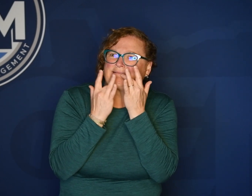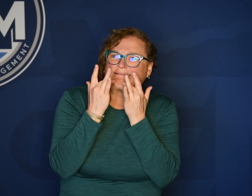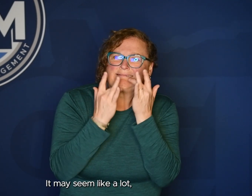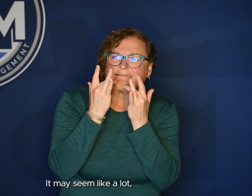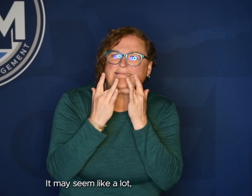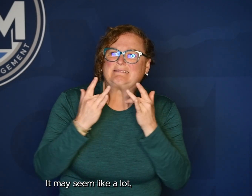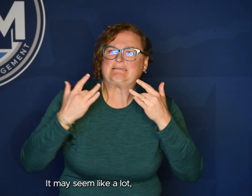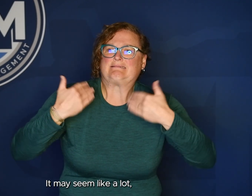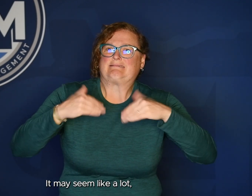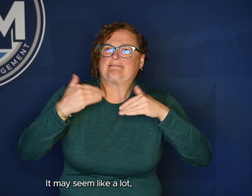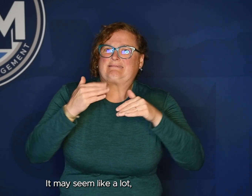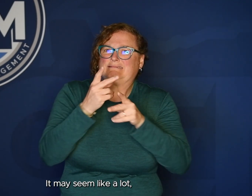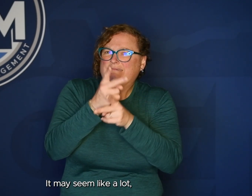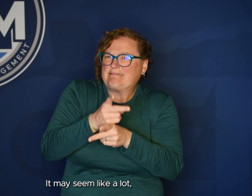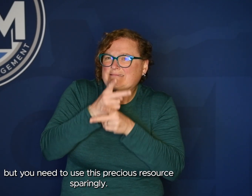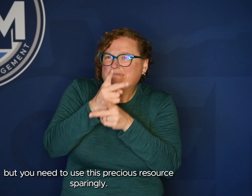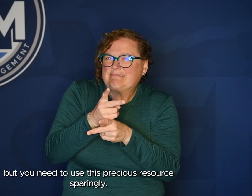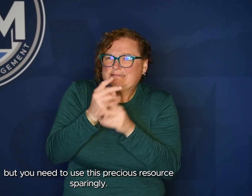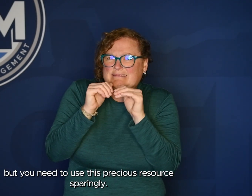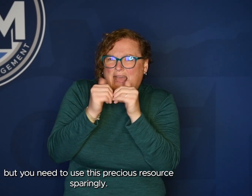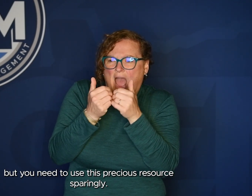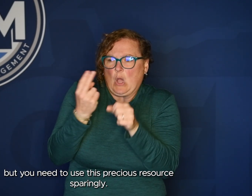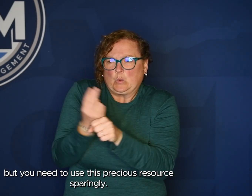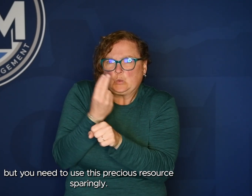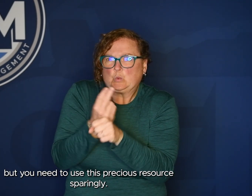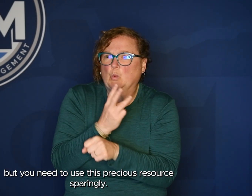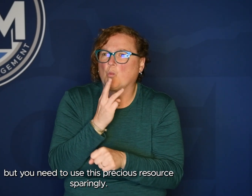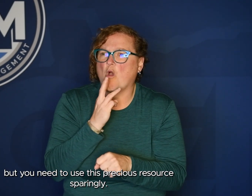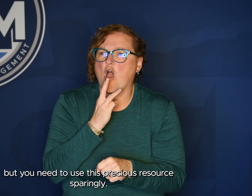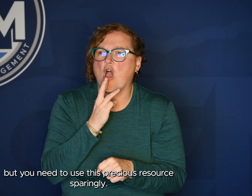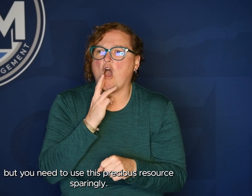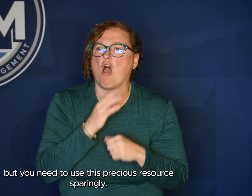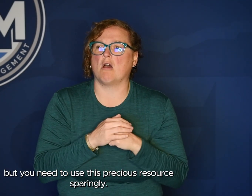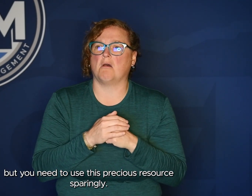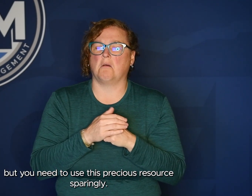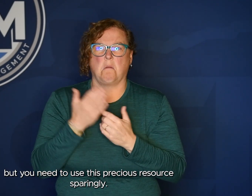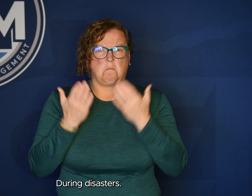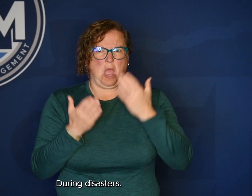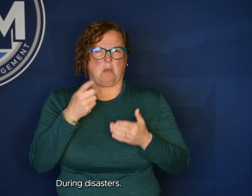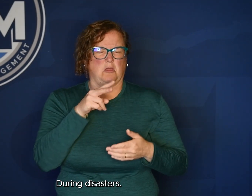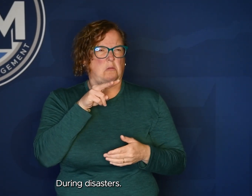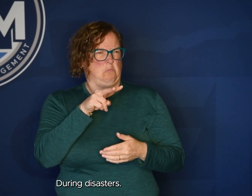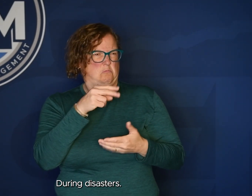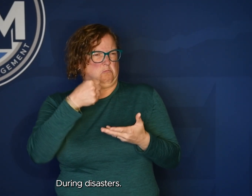It may seem like a lot, but you need to use this precious resource sparingly during disasters.